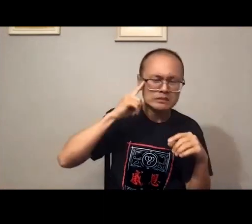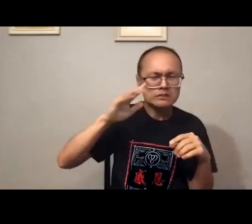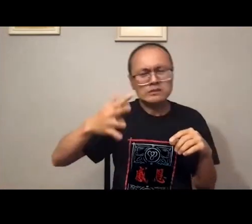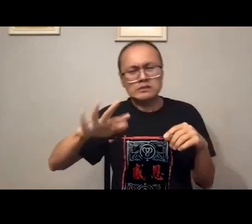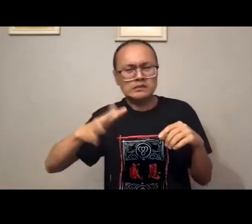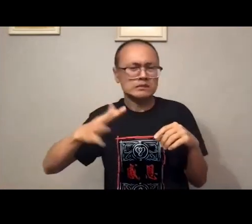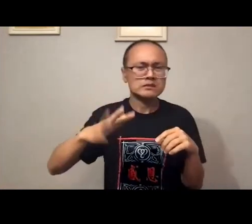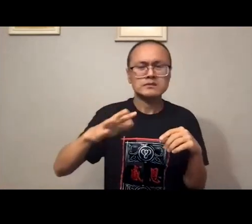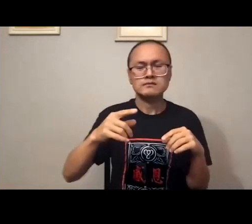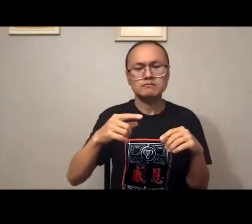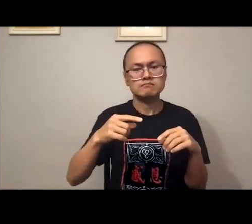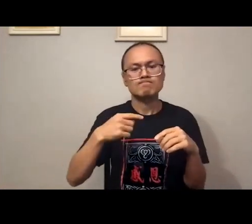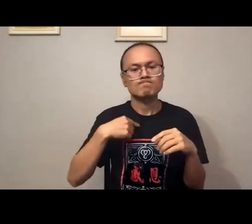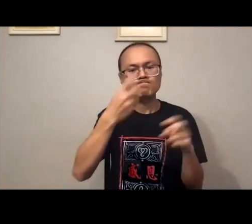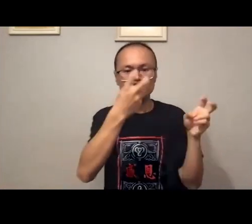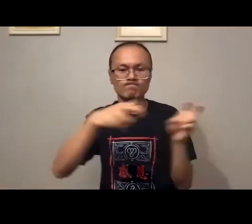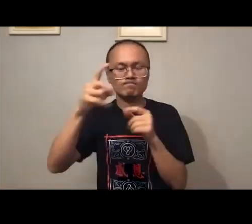I went to high school,